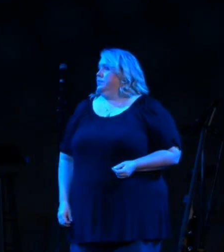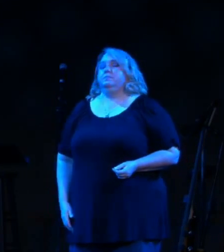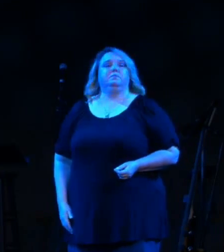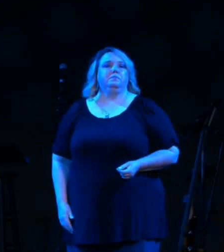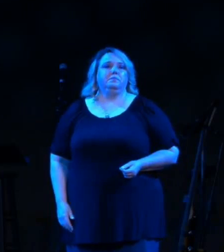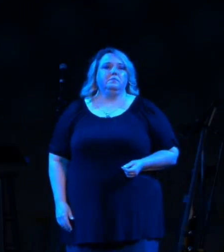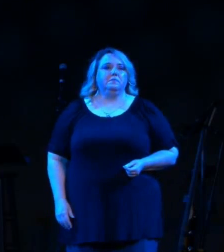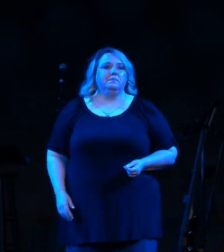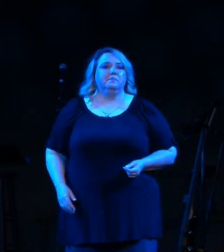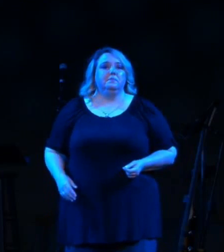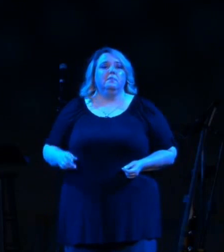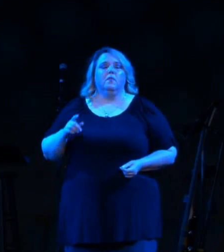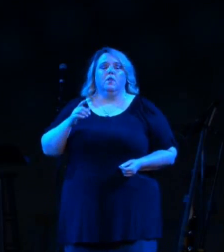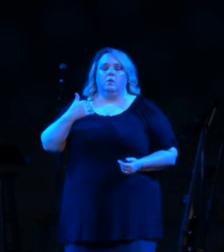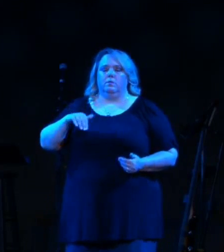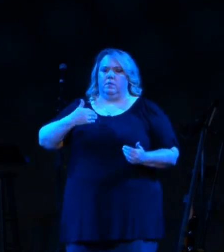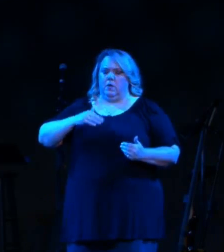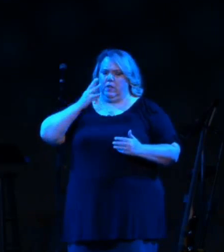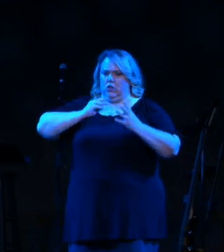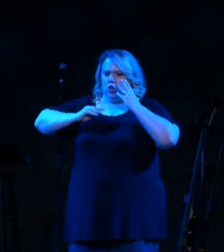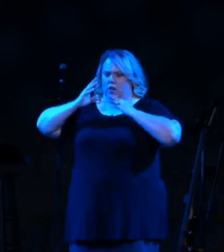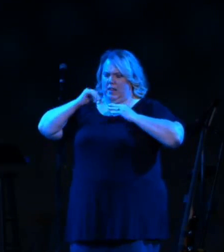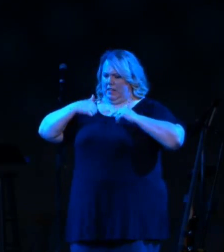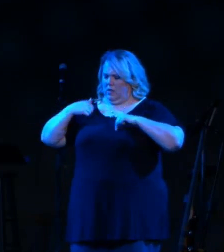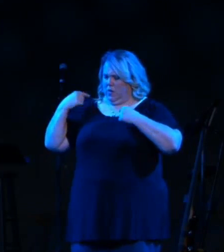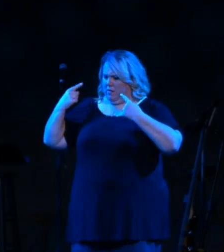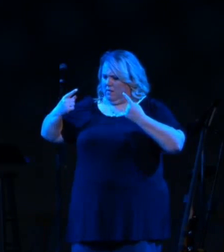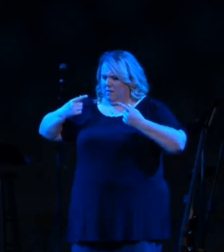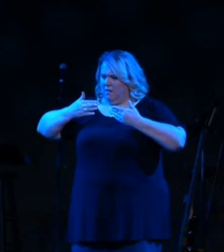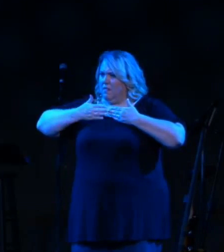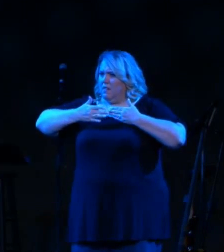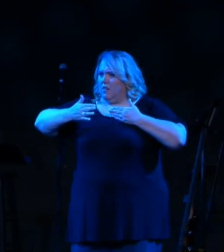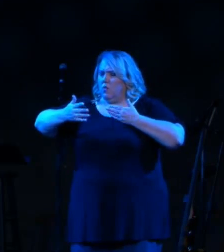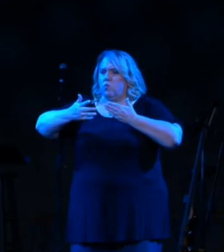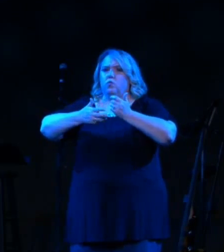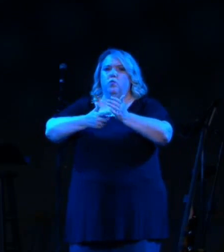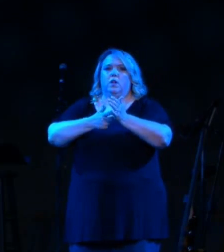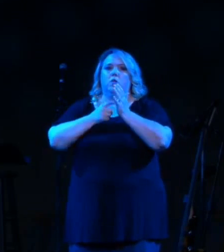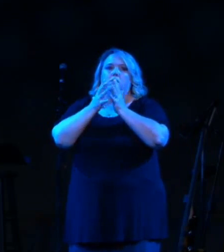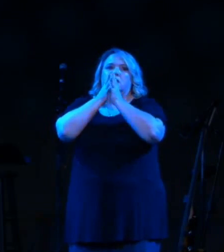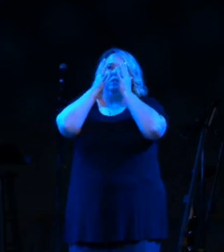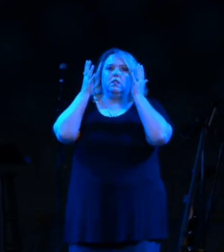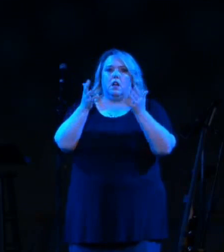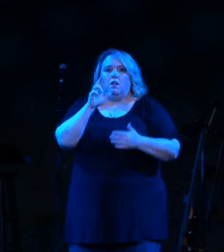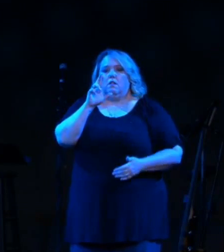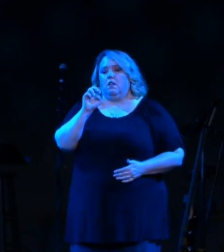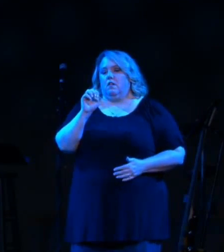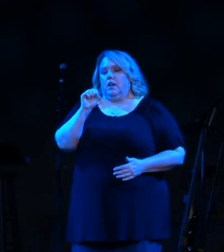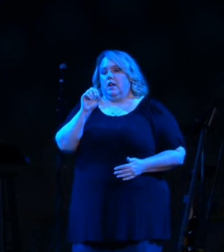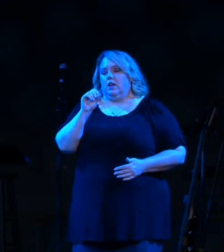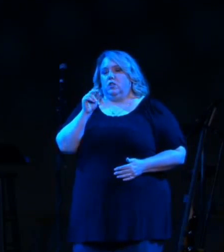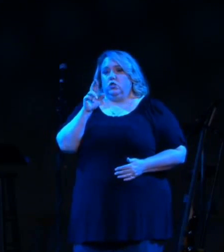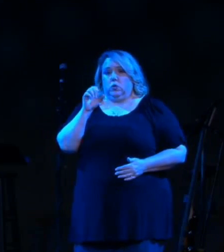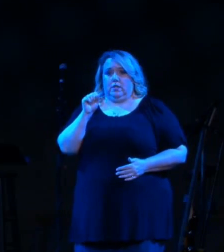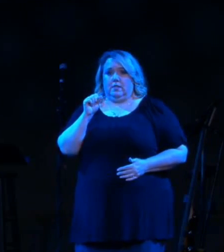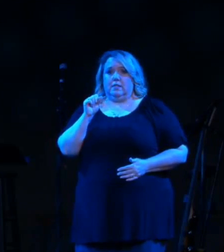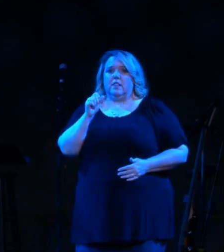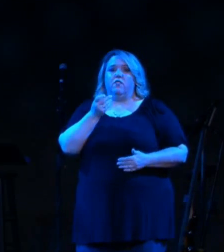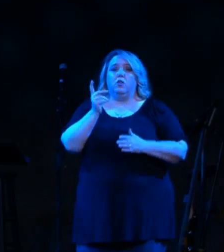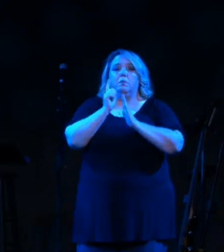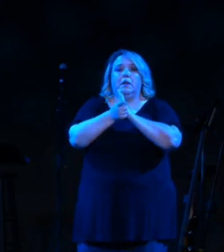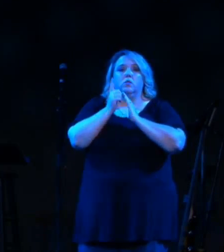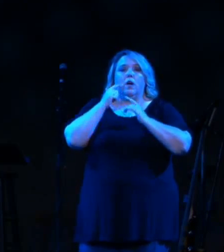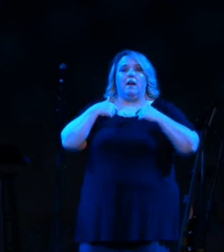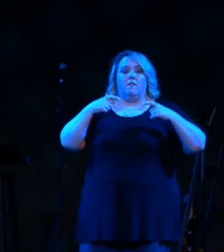The journey that we're on requires much resources. There will be plates that will be passed in a few